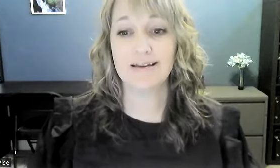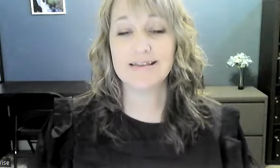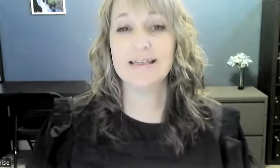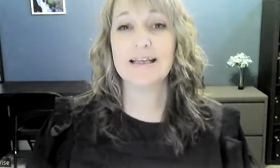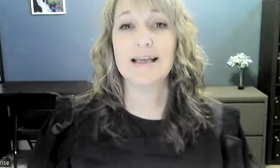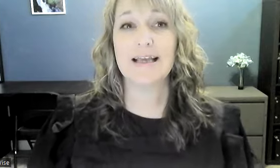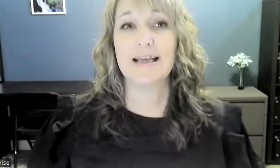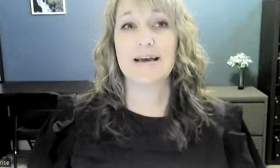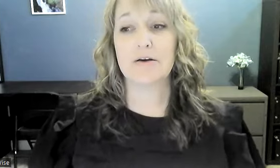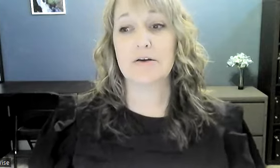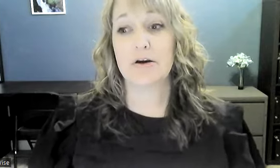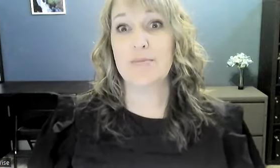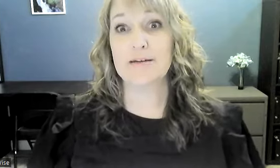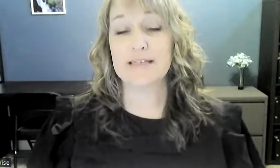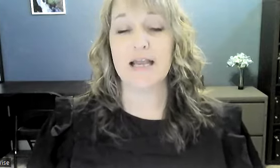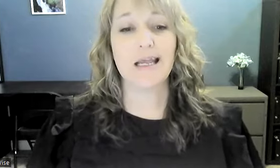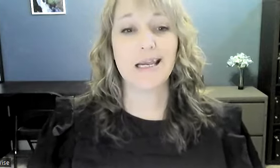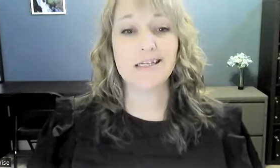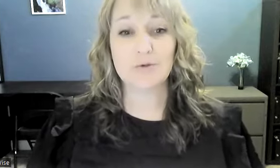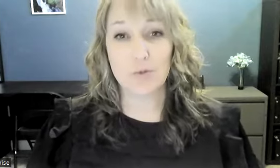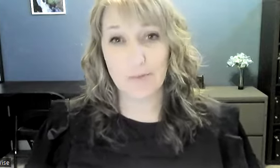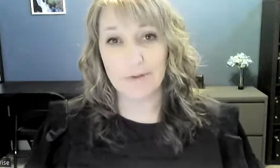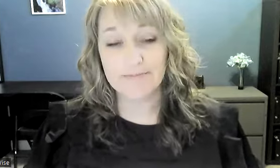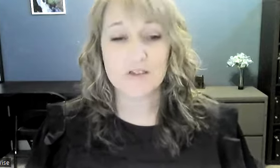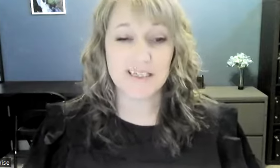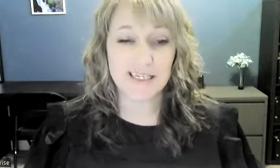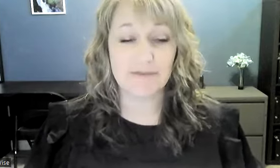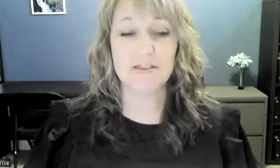is a compound sign, eat room. So that's a cafeteria.